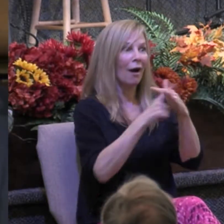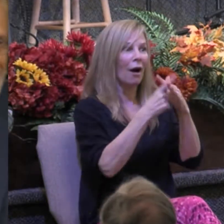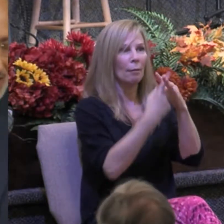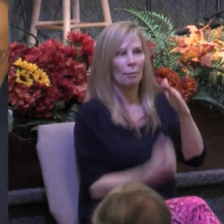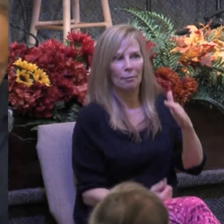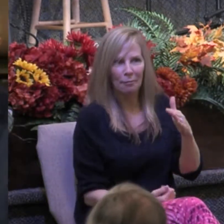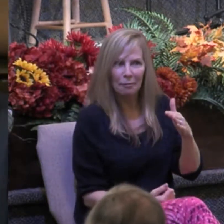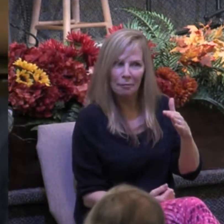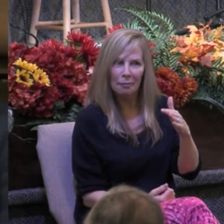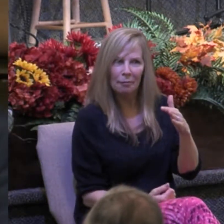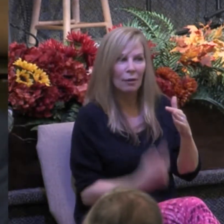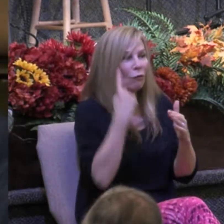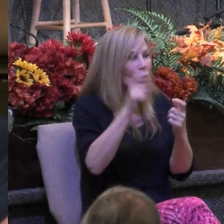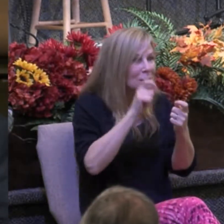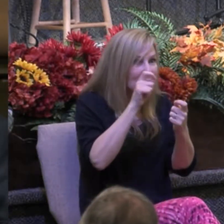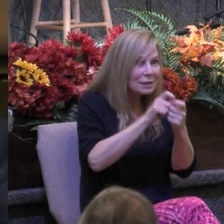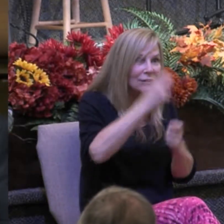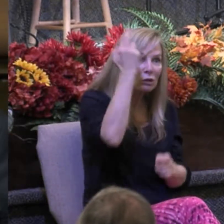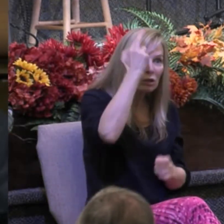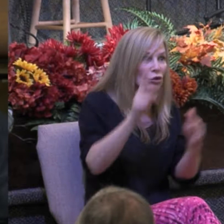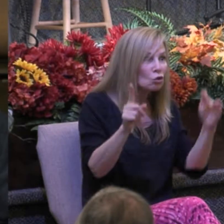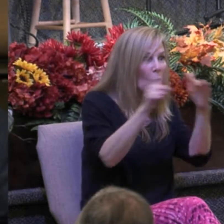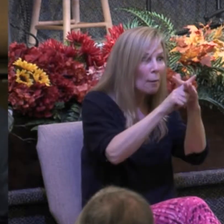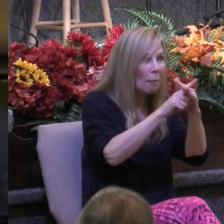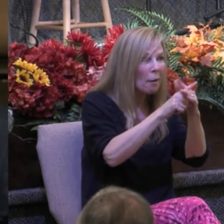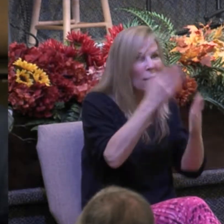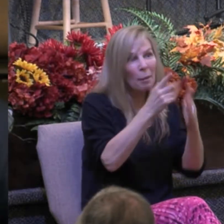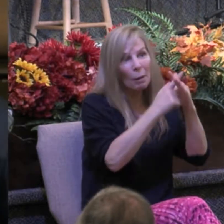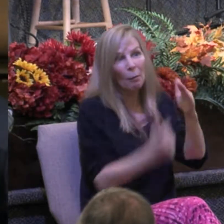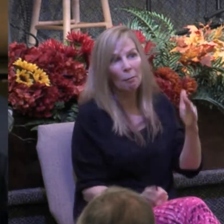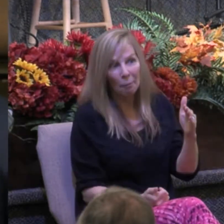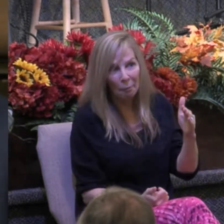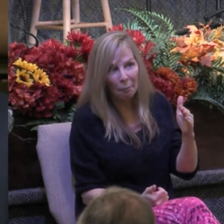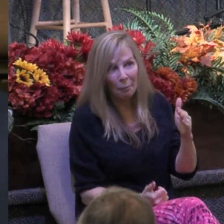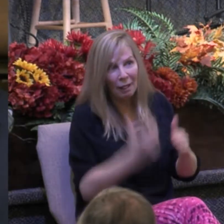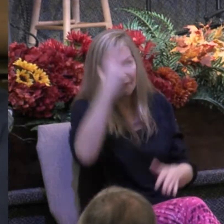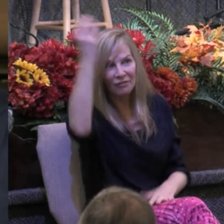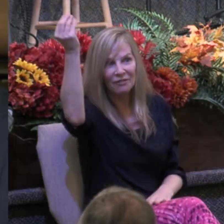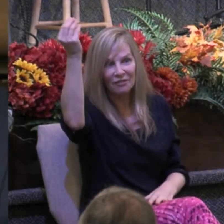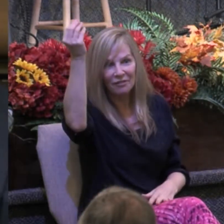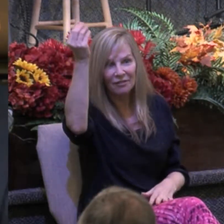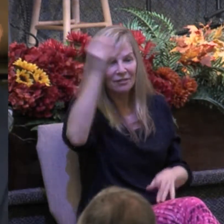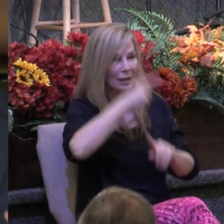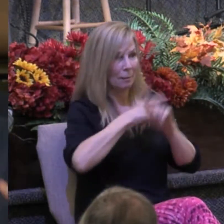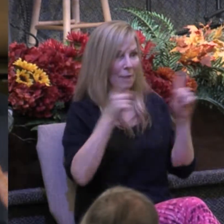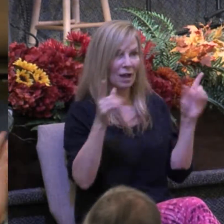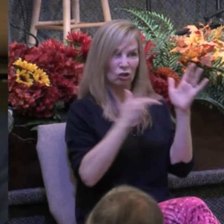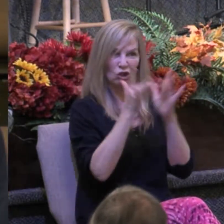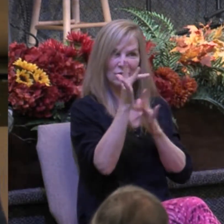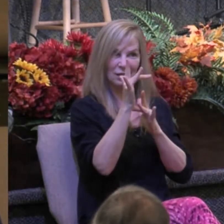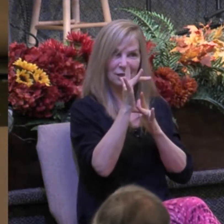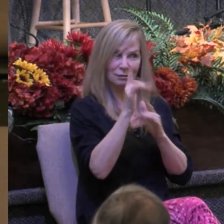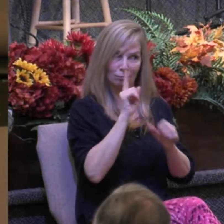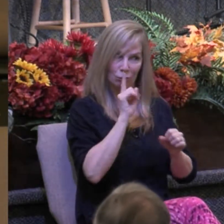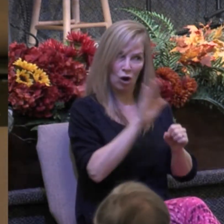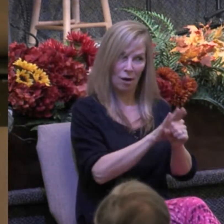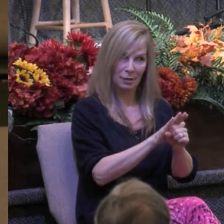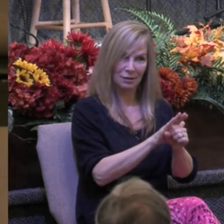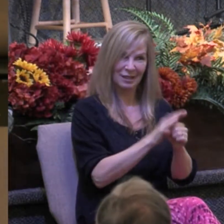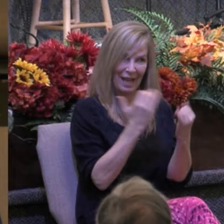certain acts of service like this, and then he might leave. However, what Jesus was promising